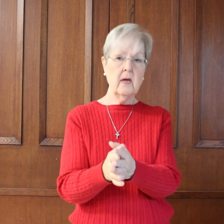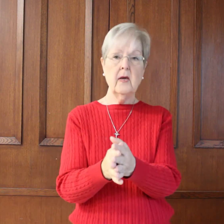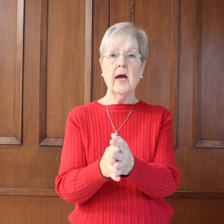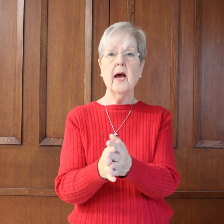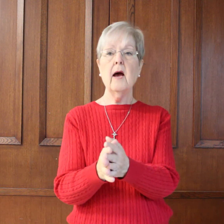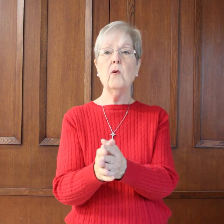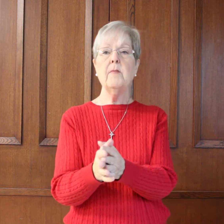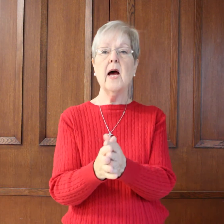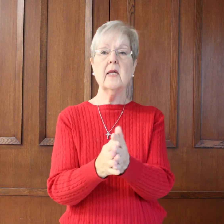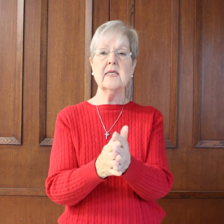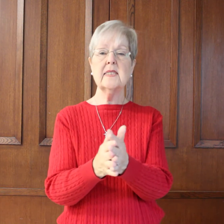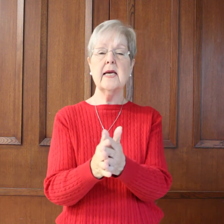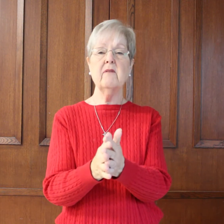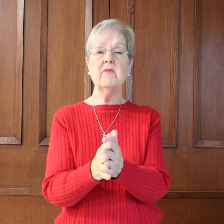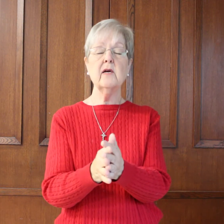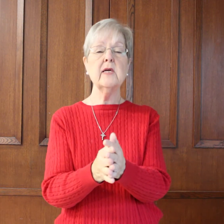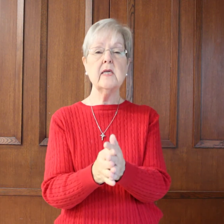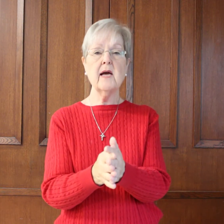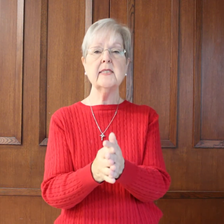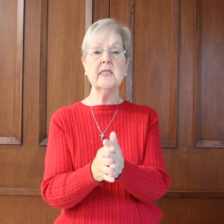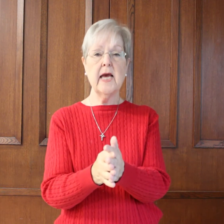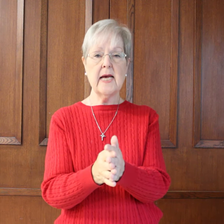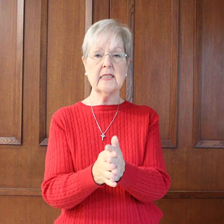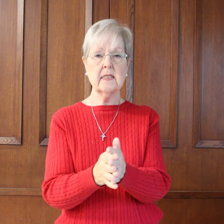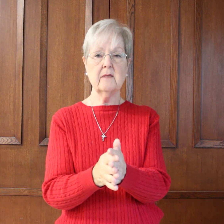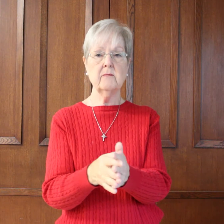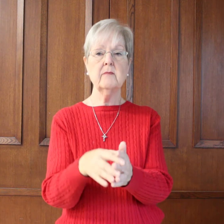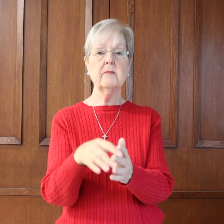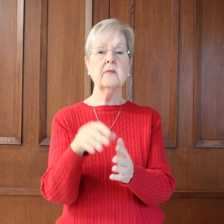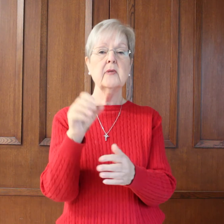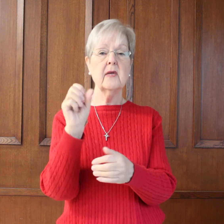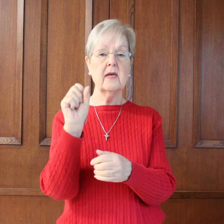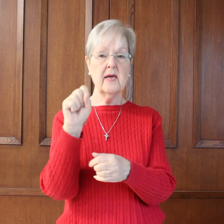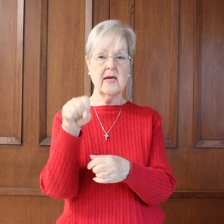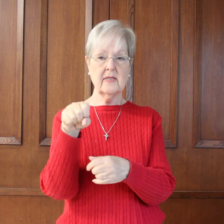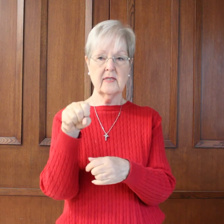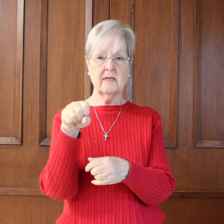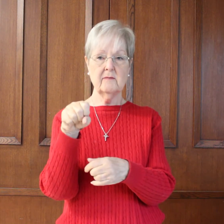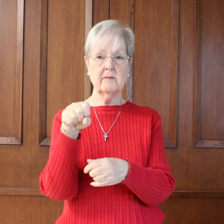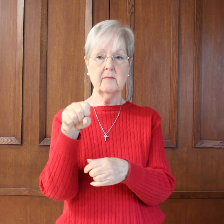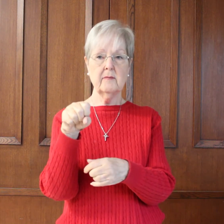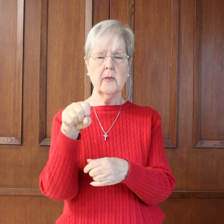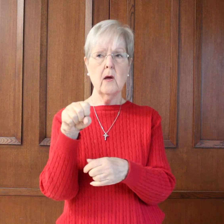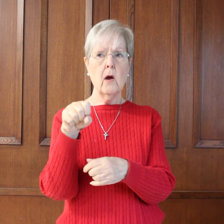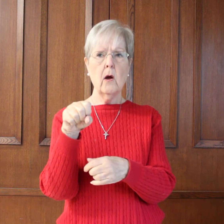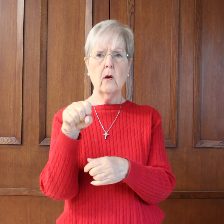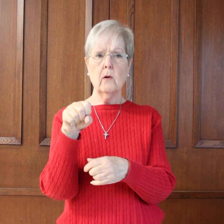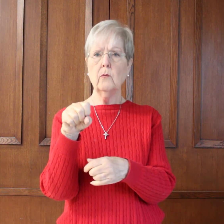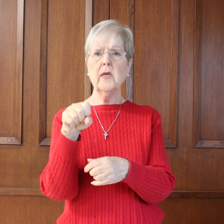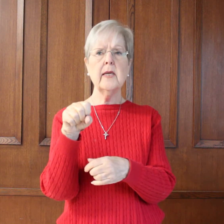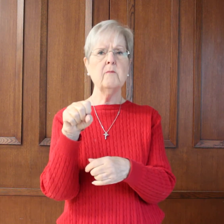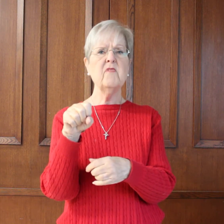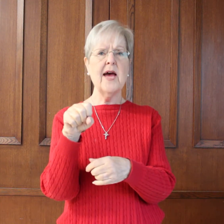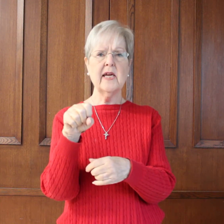Okay. How about, let's say, a very nice yes. Yes. A really emphatic